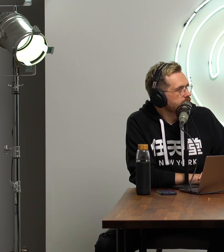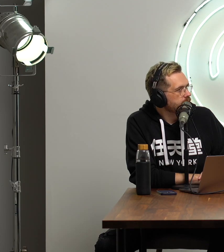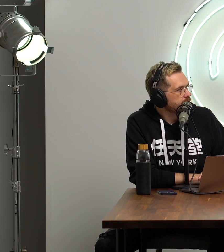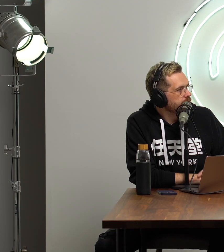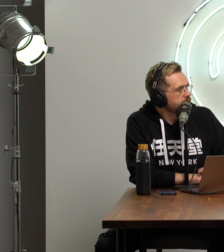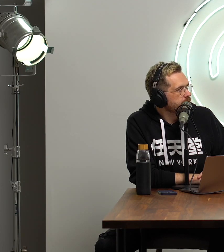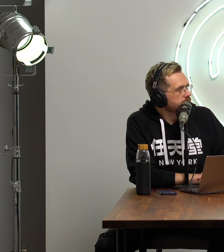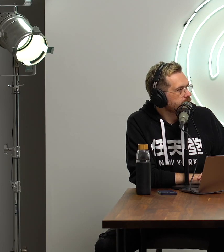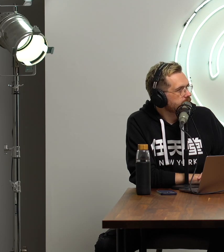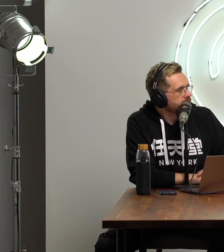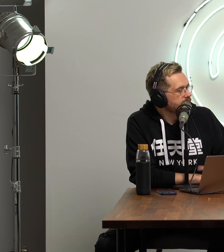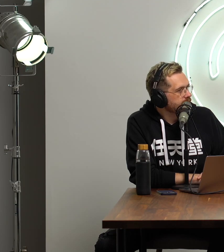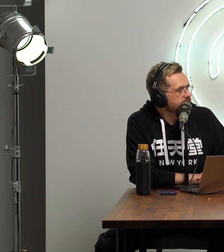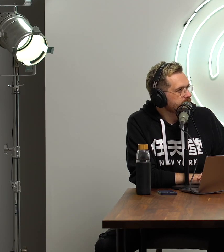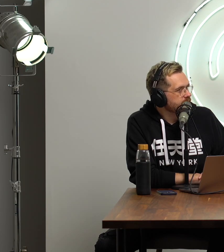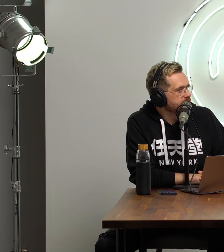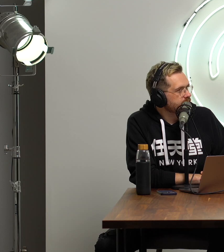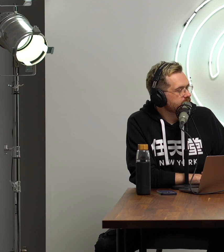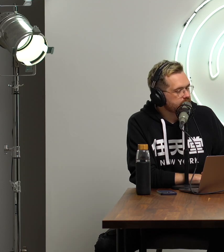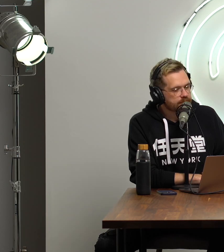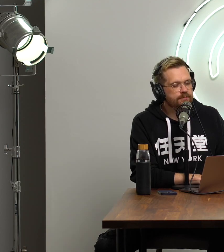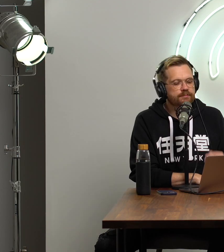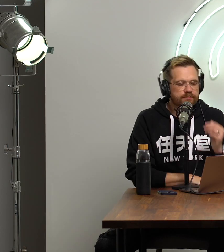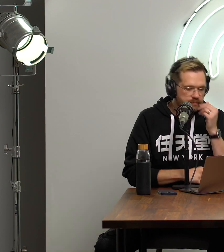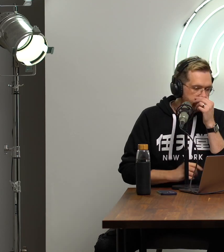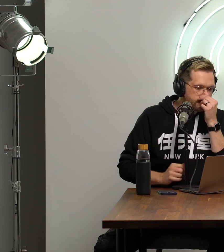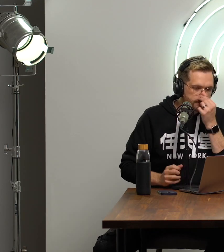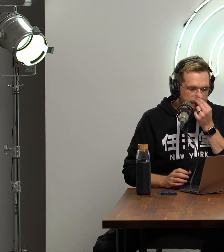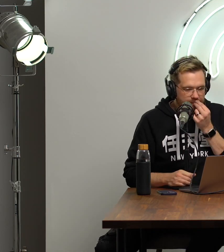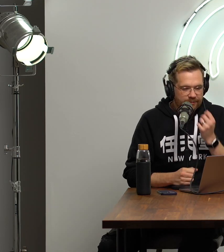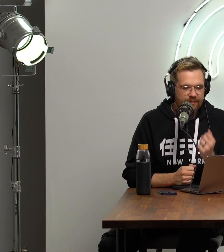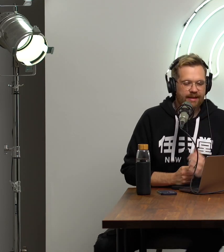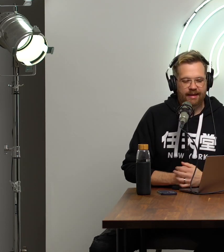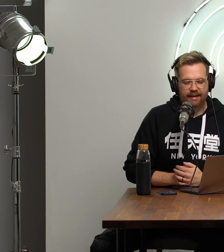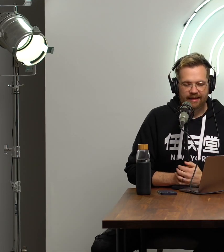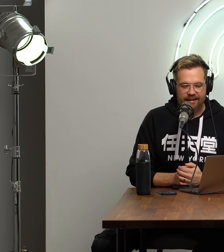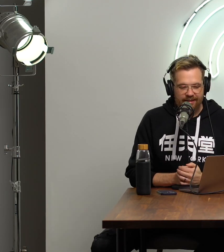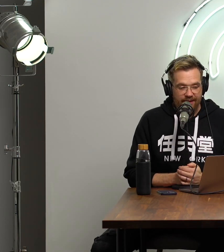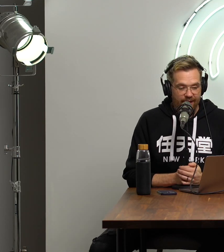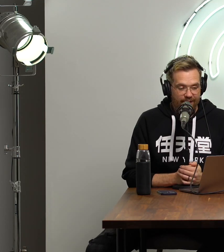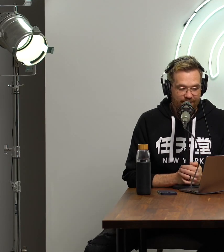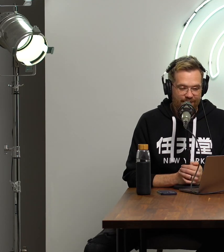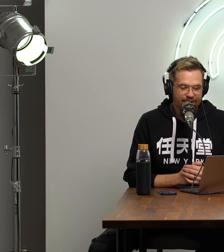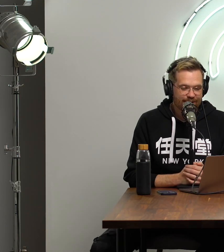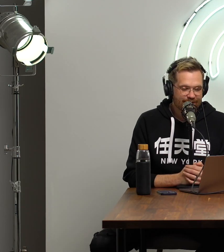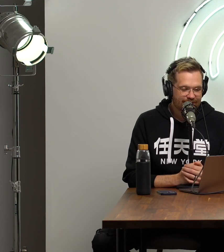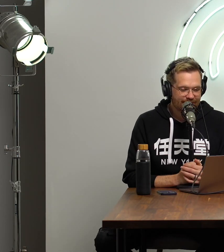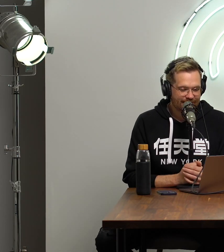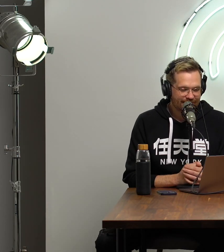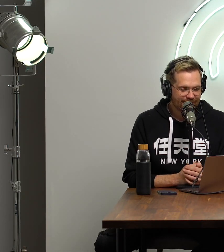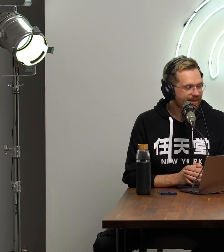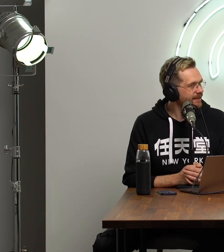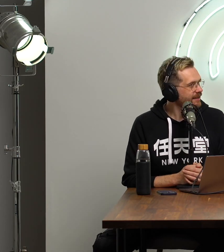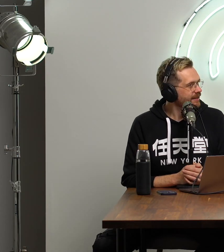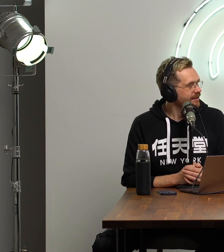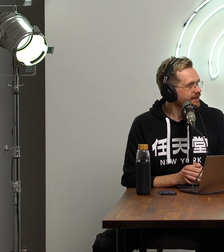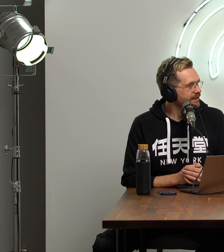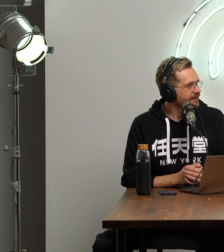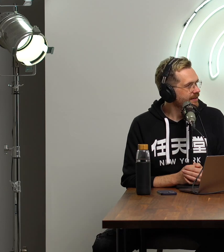and so binging gets me we're really deeply yeah sorry my wife hates it because like she's like we'll we'll be watching a show